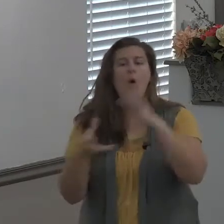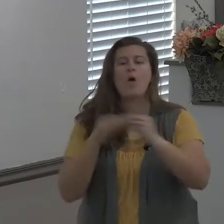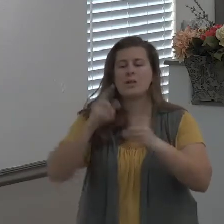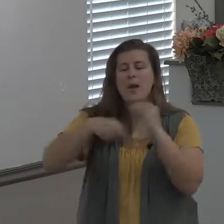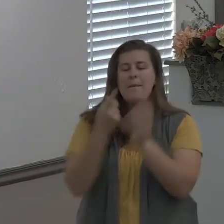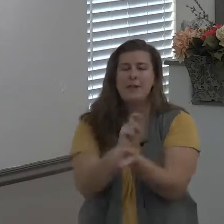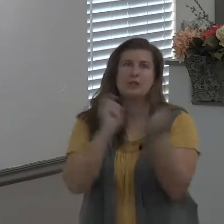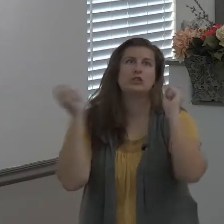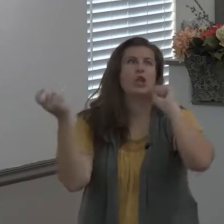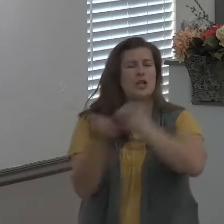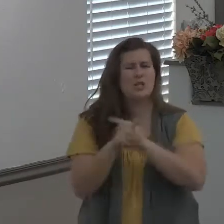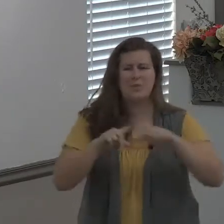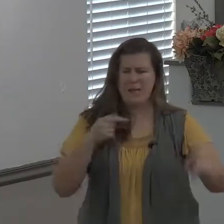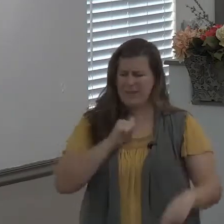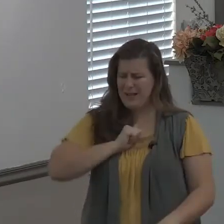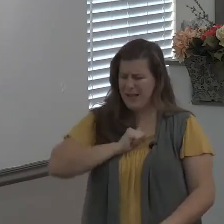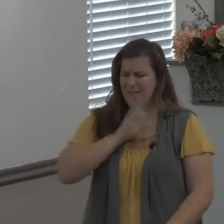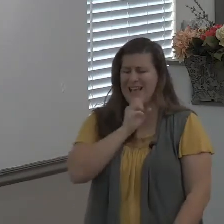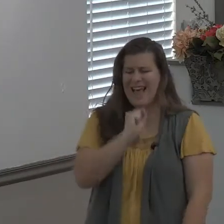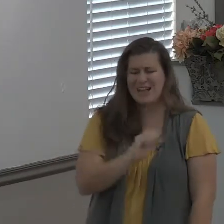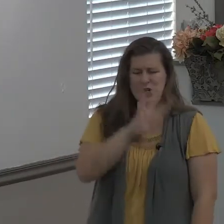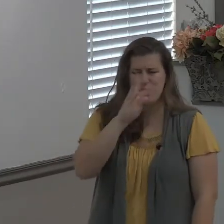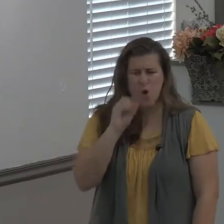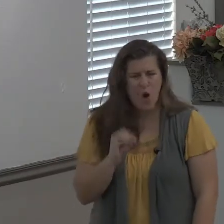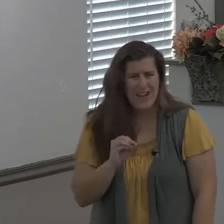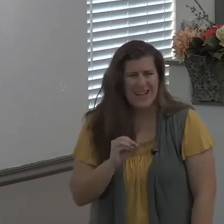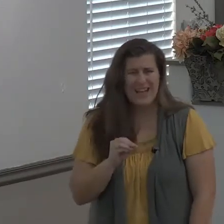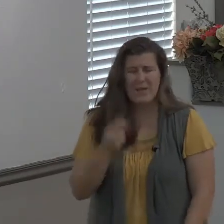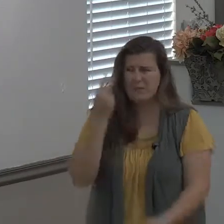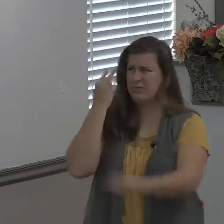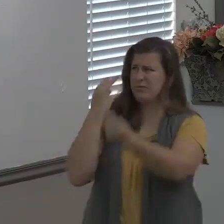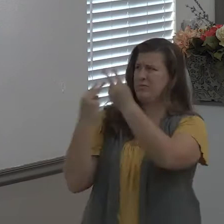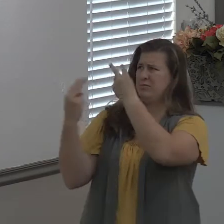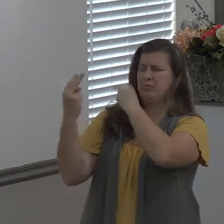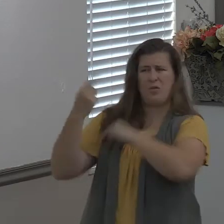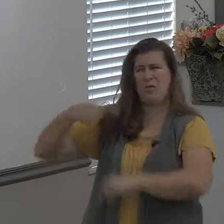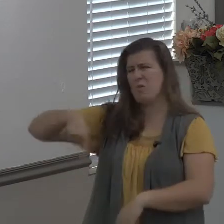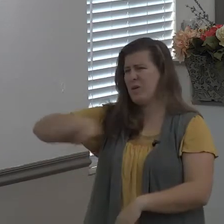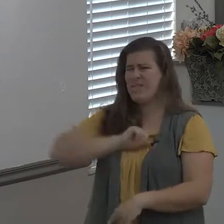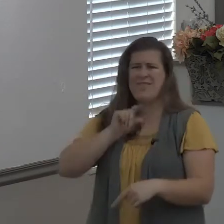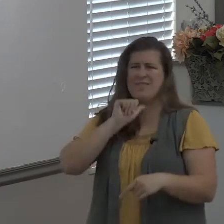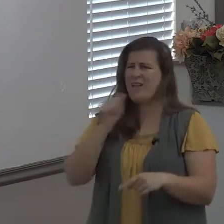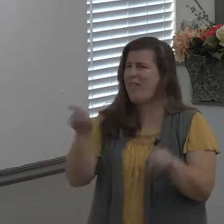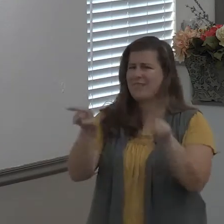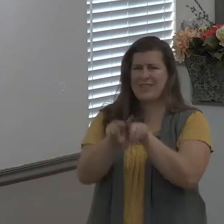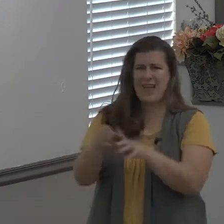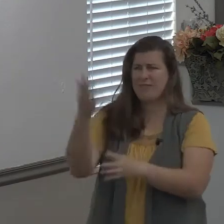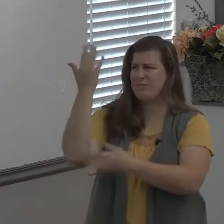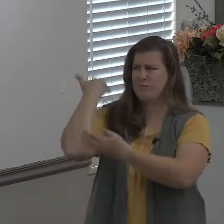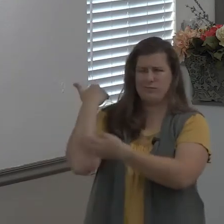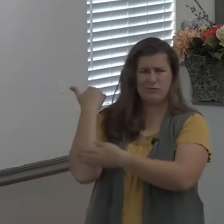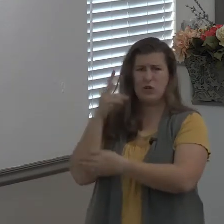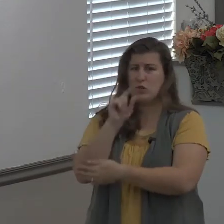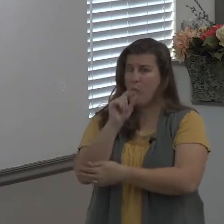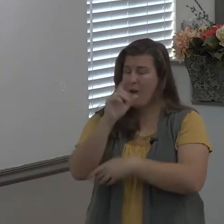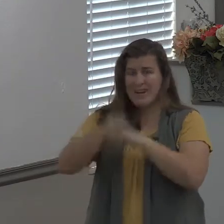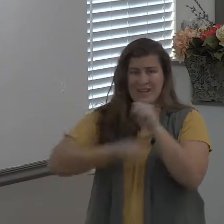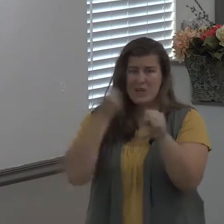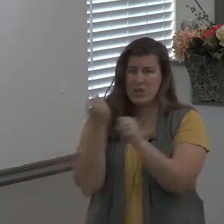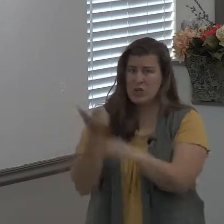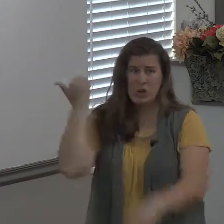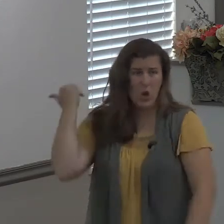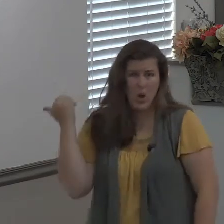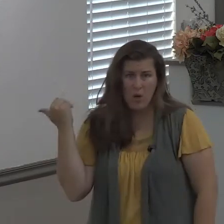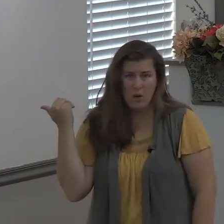or great-grandpa, great-grandma and go, they got some stories of the changes that have happened. But as a 40-year-old, I'm looking and I'm going, we are not